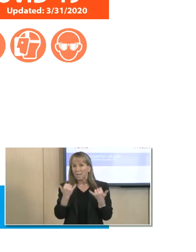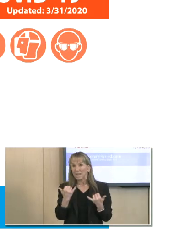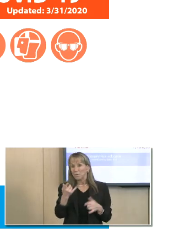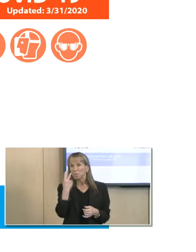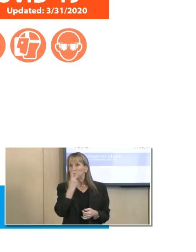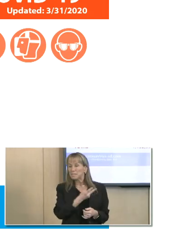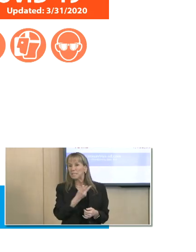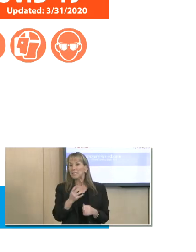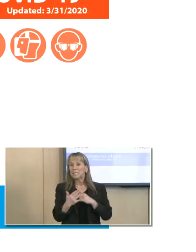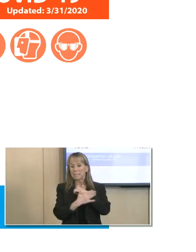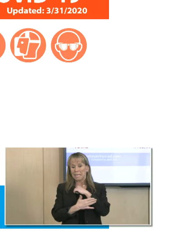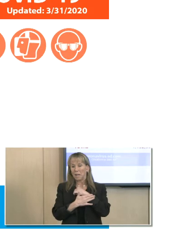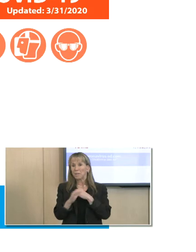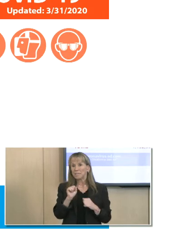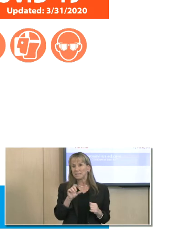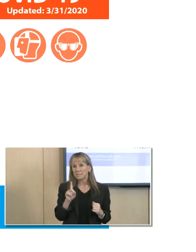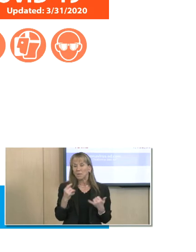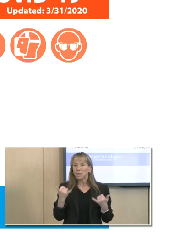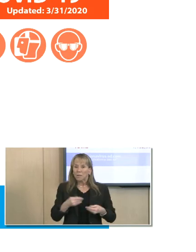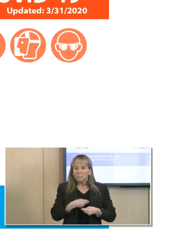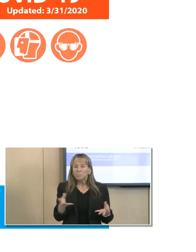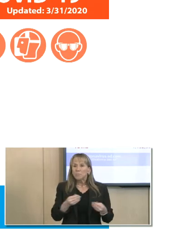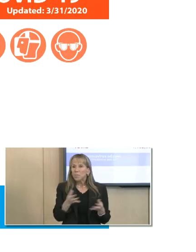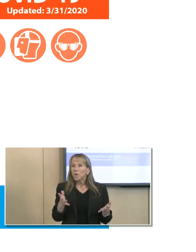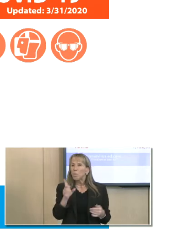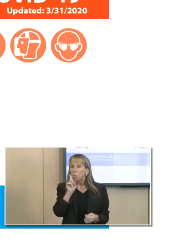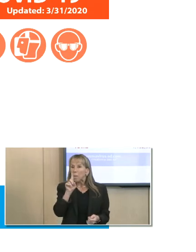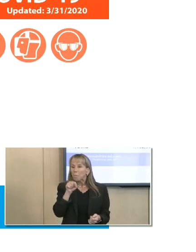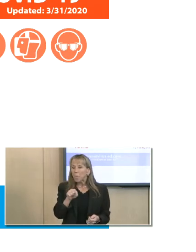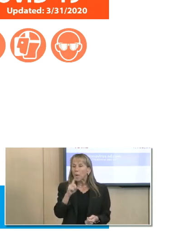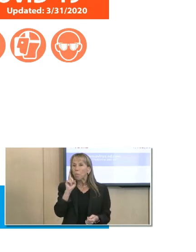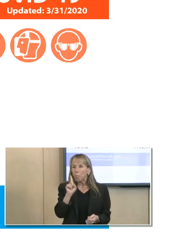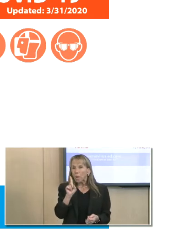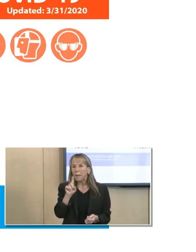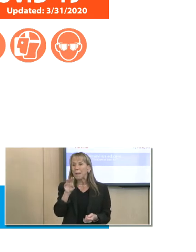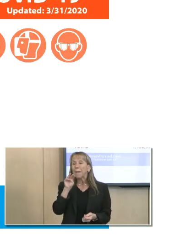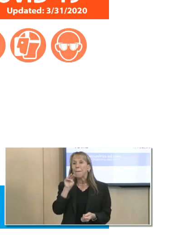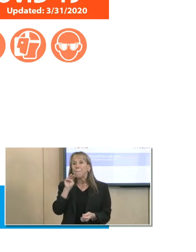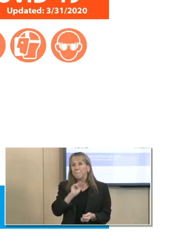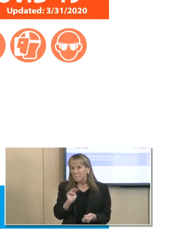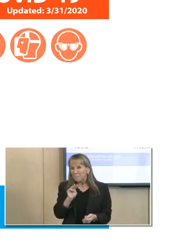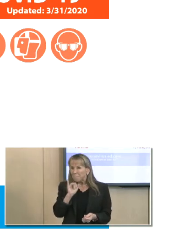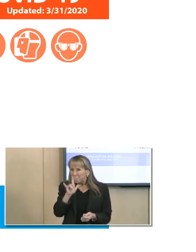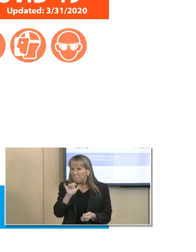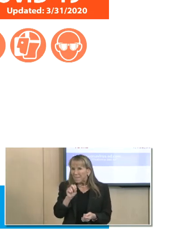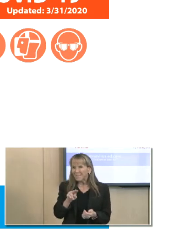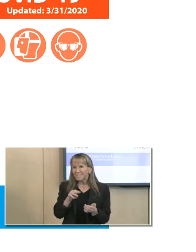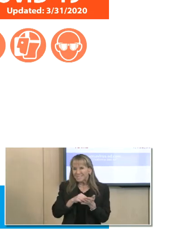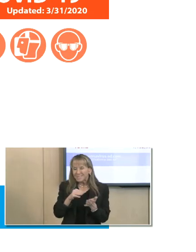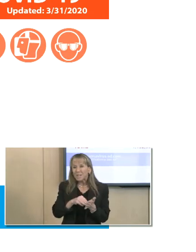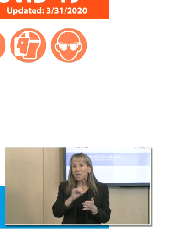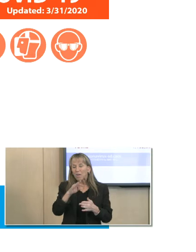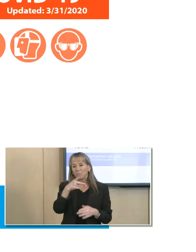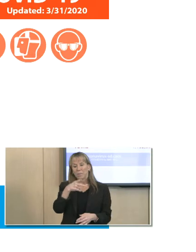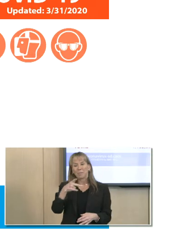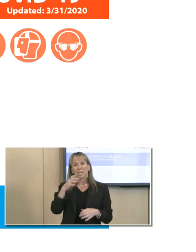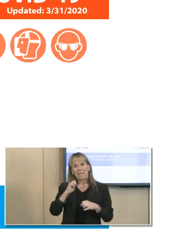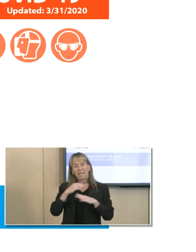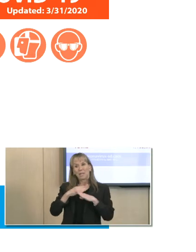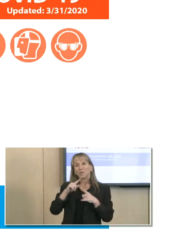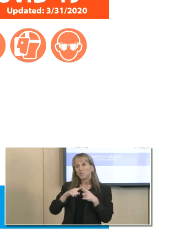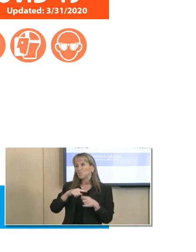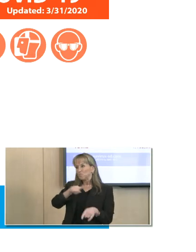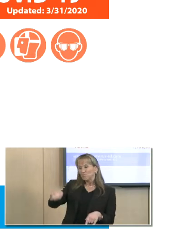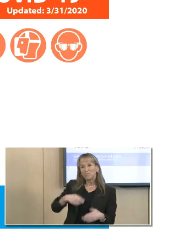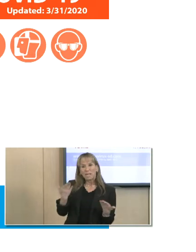see that the County of San Diego has distributed more than 1.1 million individual items of personal protective equipment to our